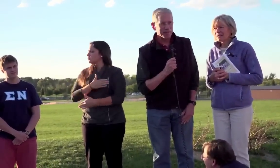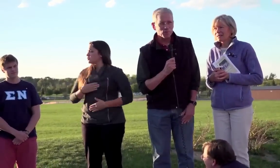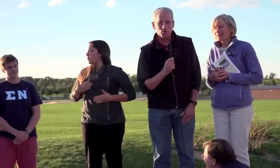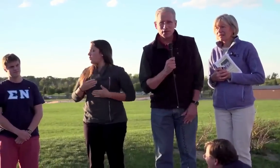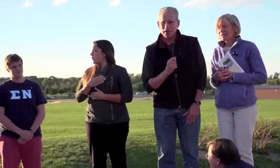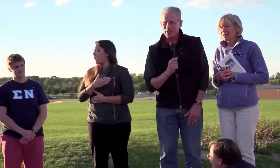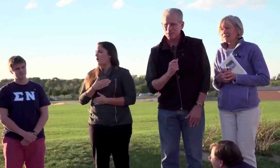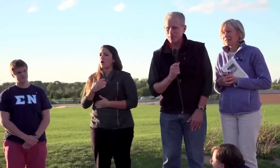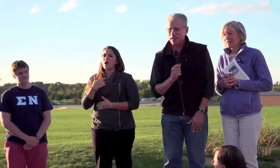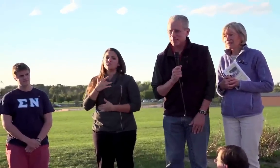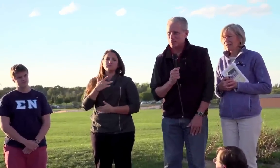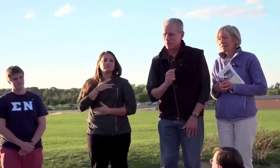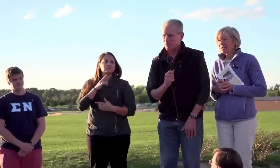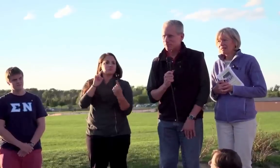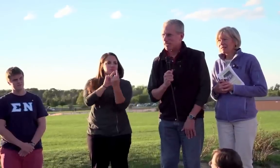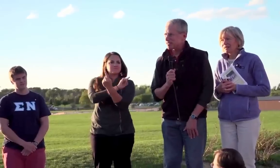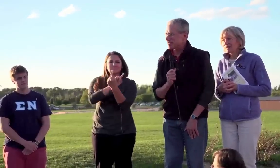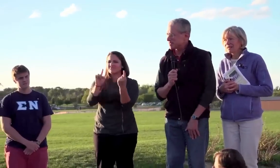ceremony.